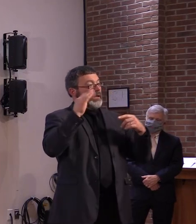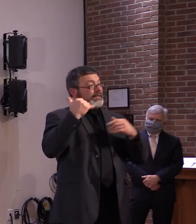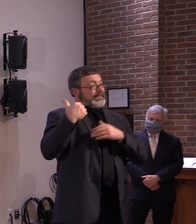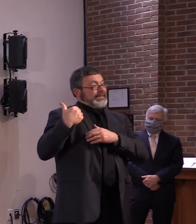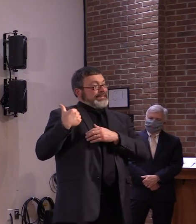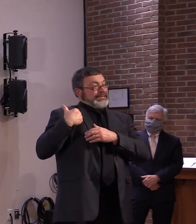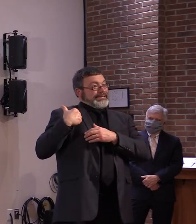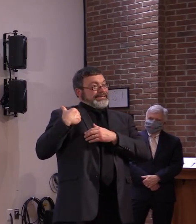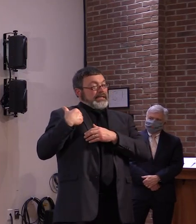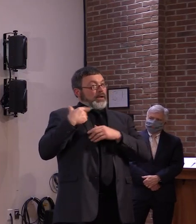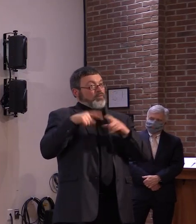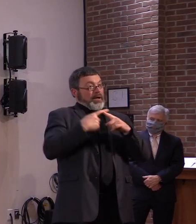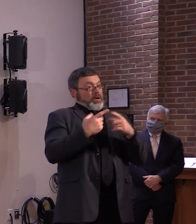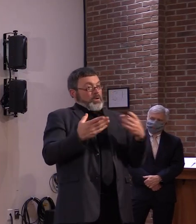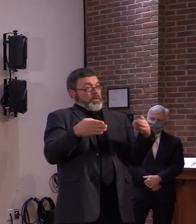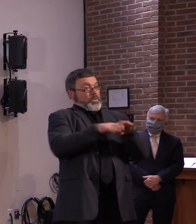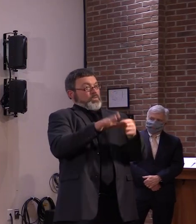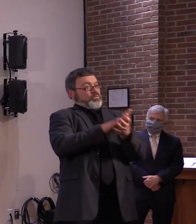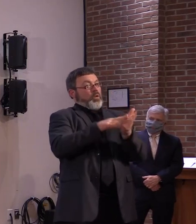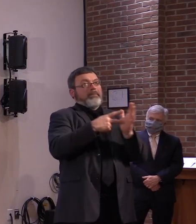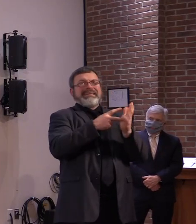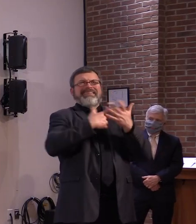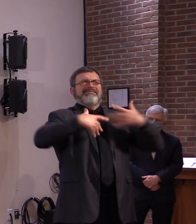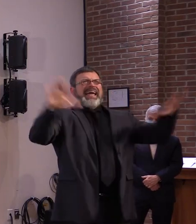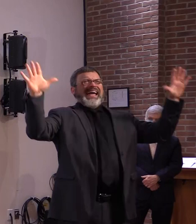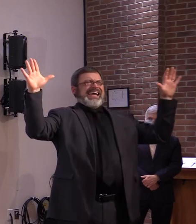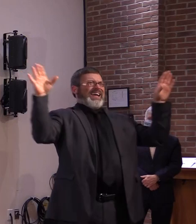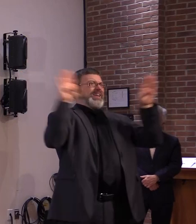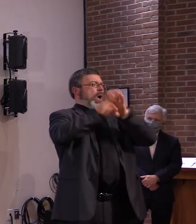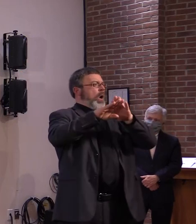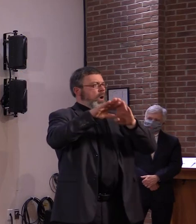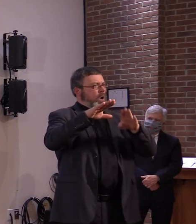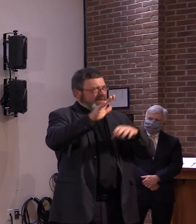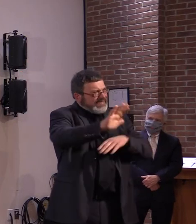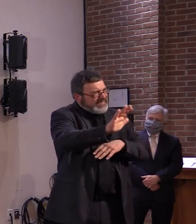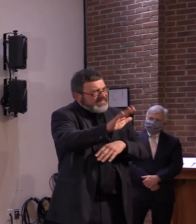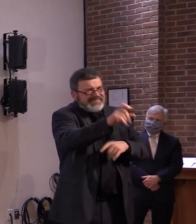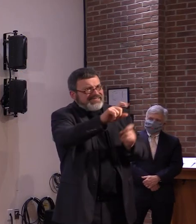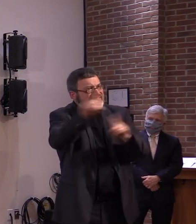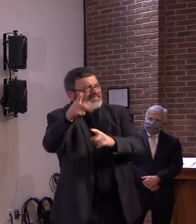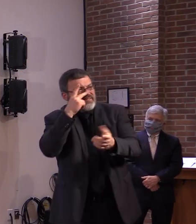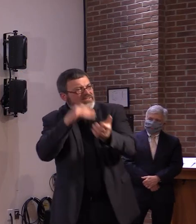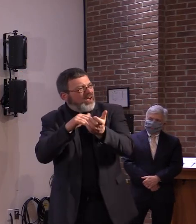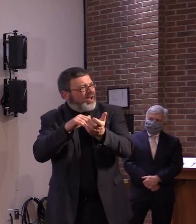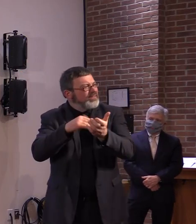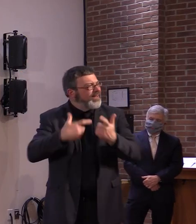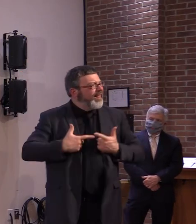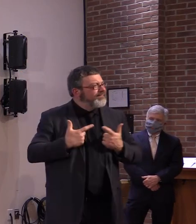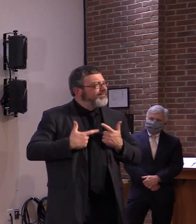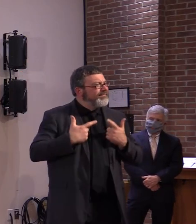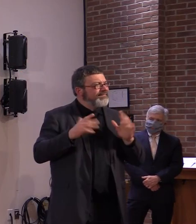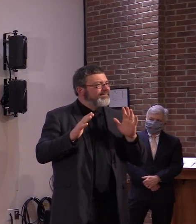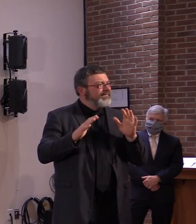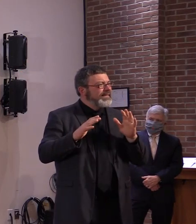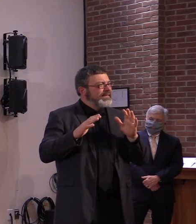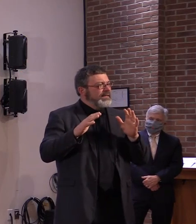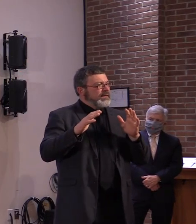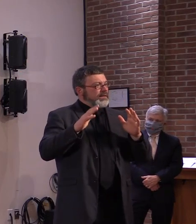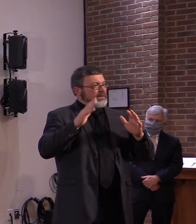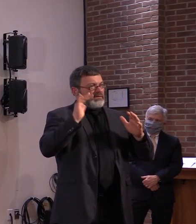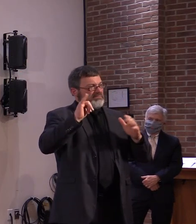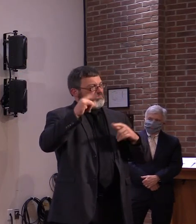as impossible as everything else in life might have seemed at those times. But the reality is the mental health system was up and